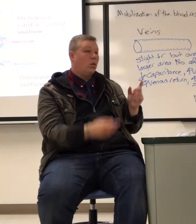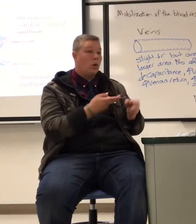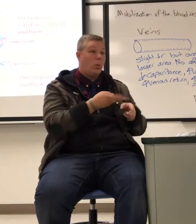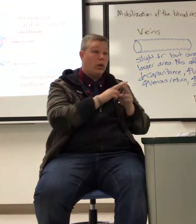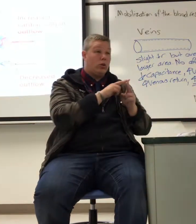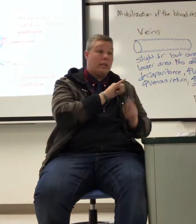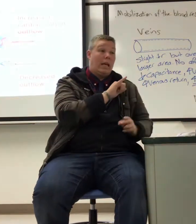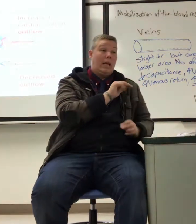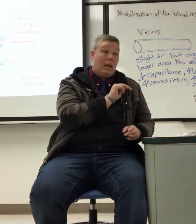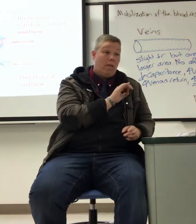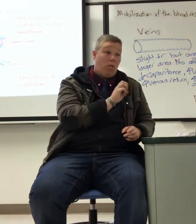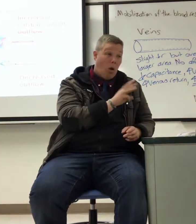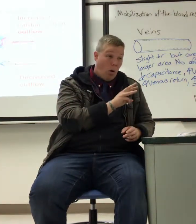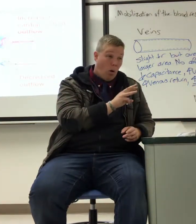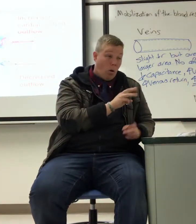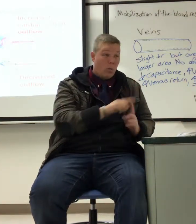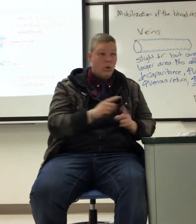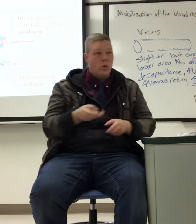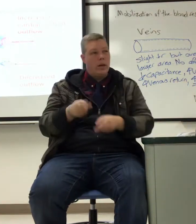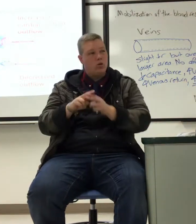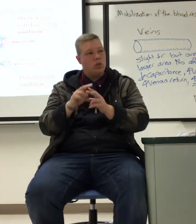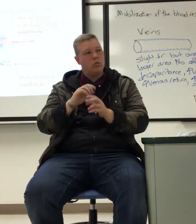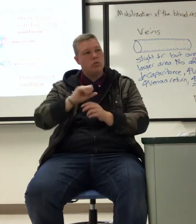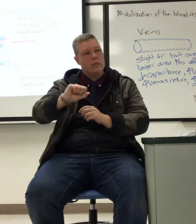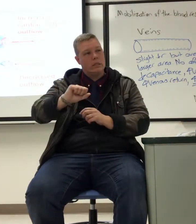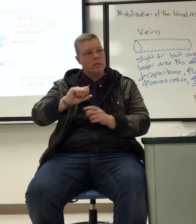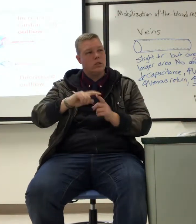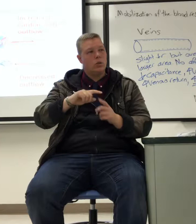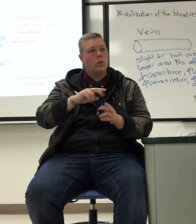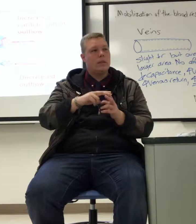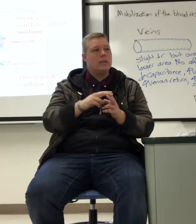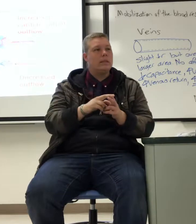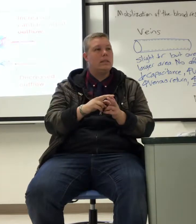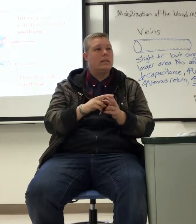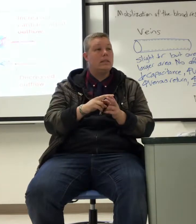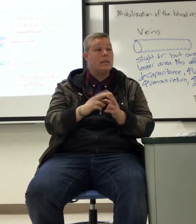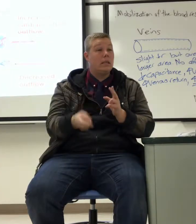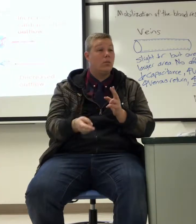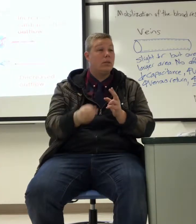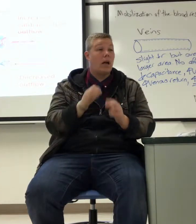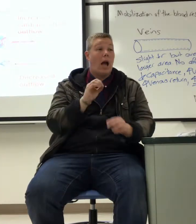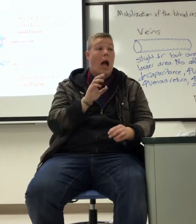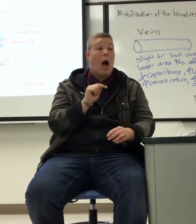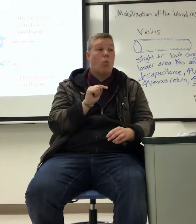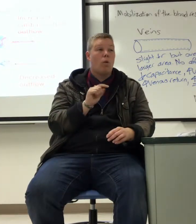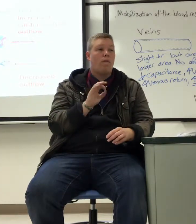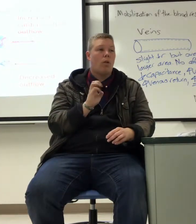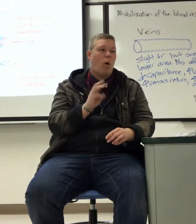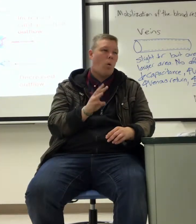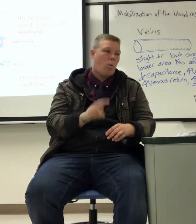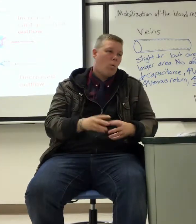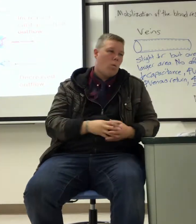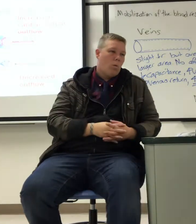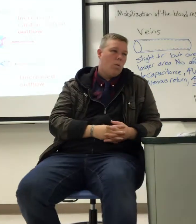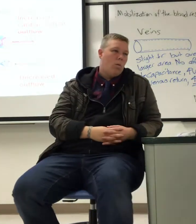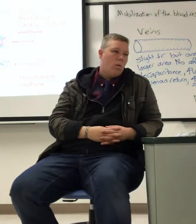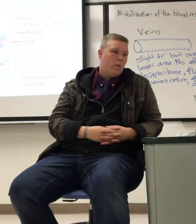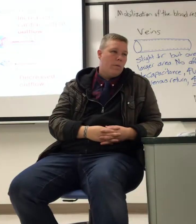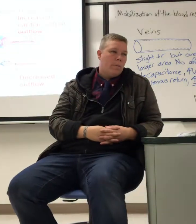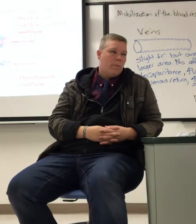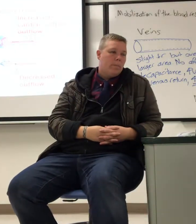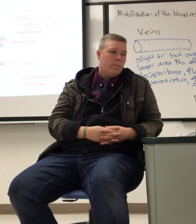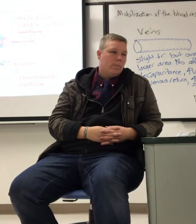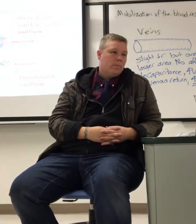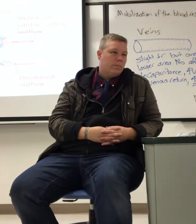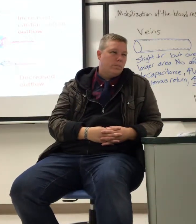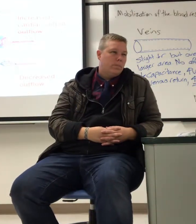there, over here, when you increase the resistance, you're decreasing the outflow. That's what I have on the slide. Can